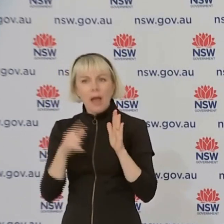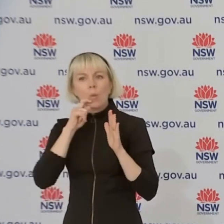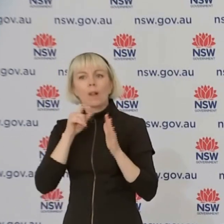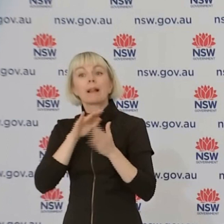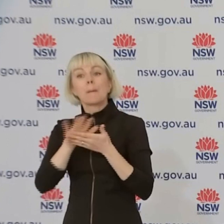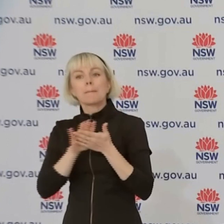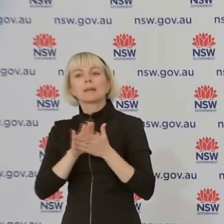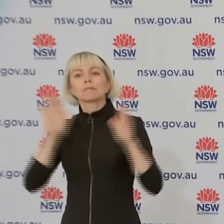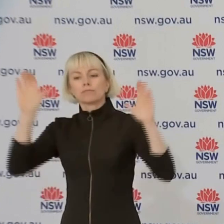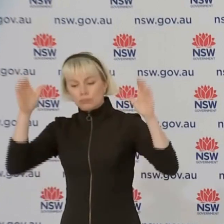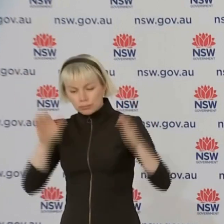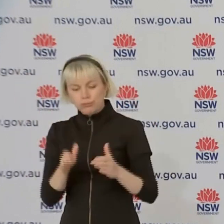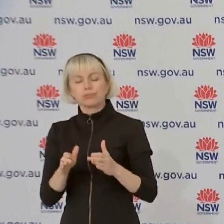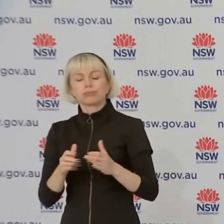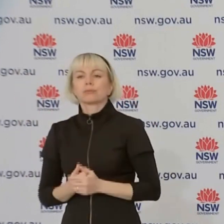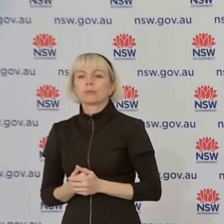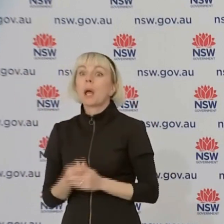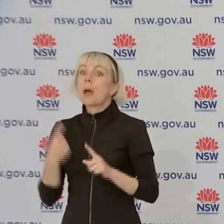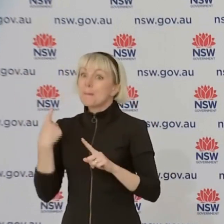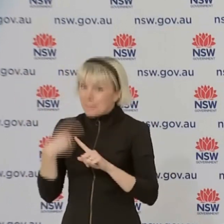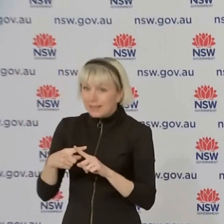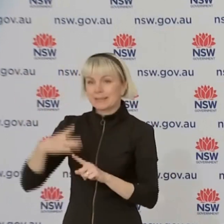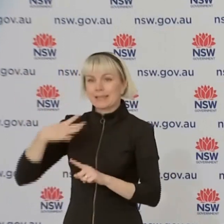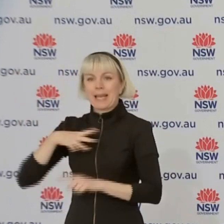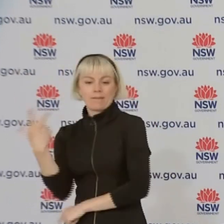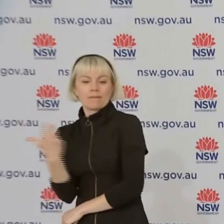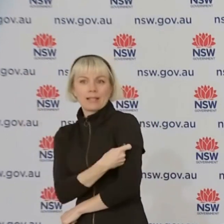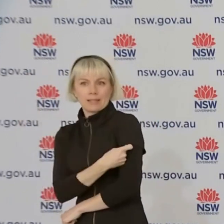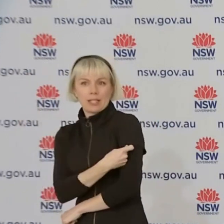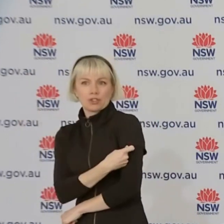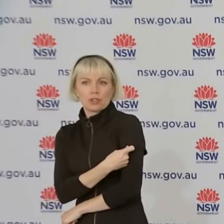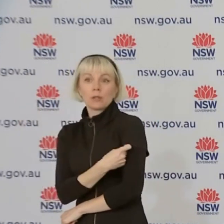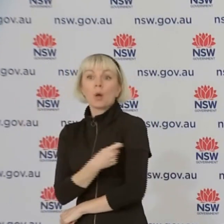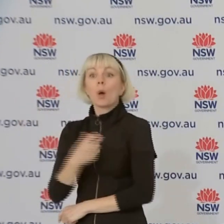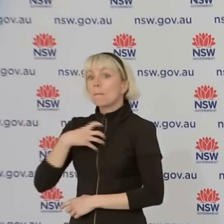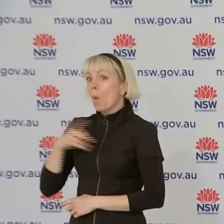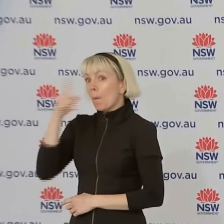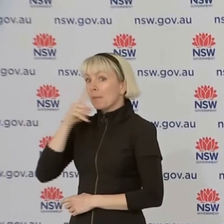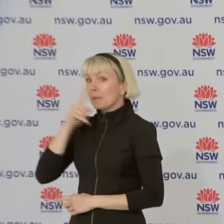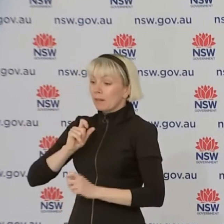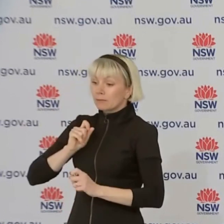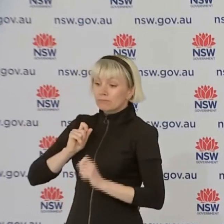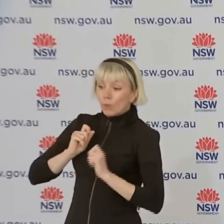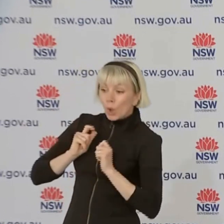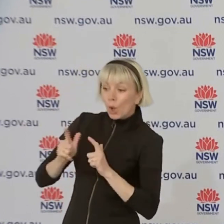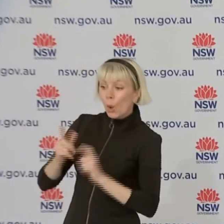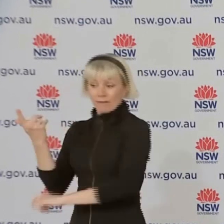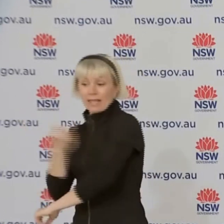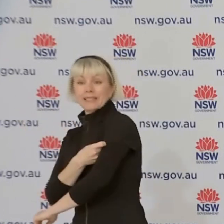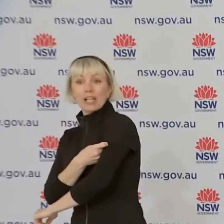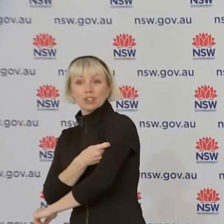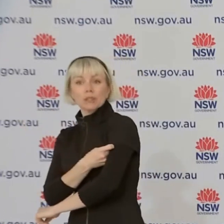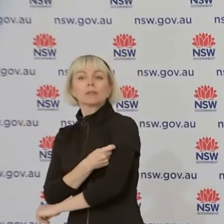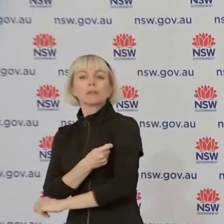differently on August 29 if we get those vaccination rates up and if we get the case numbers down. And that's what we are looking forward to.